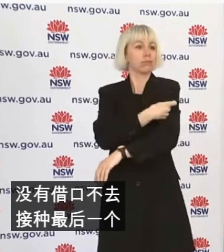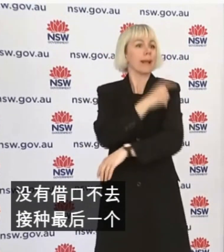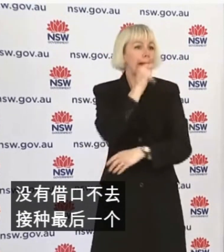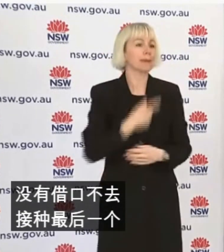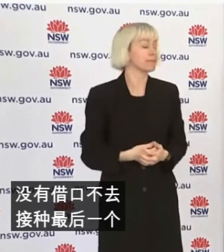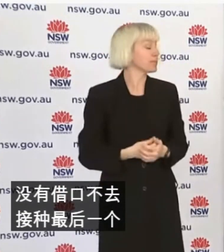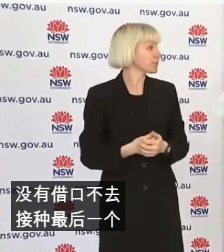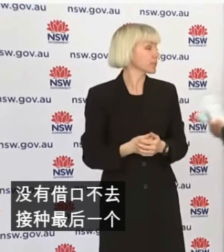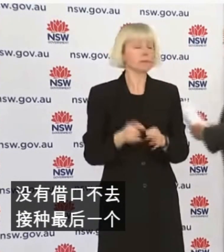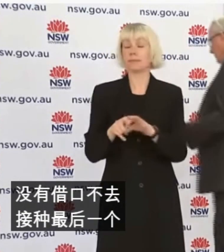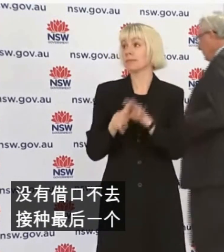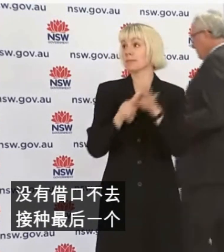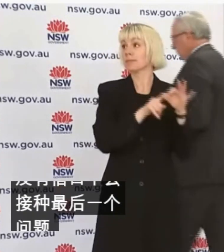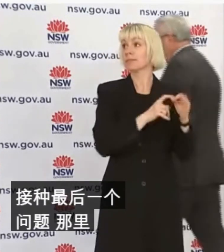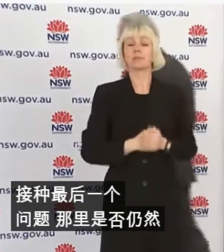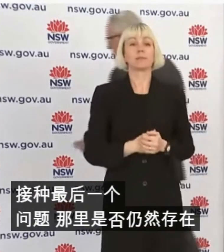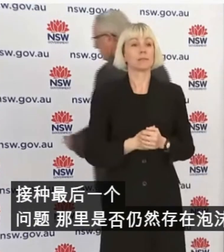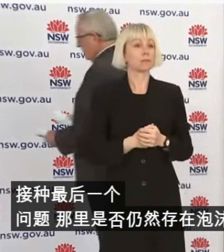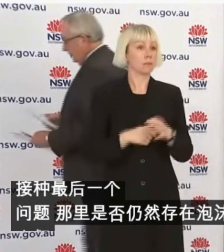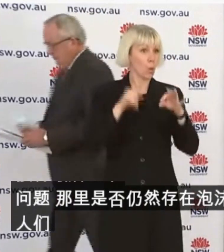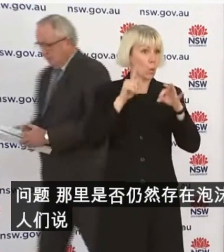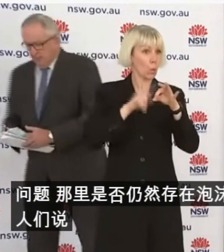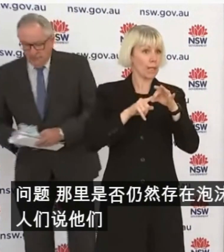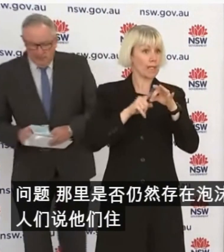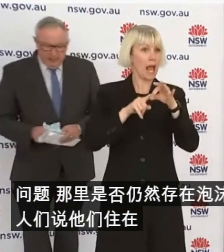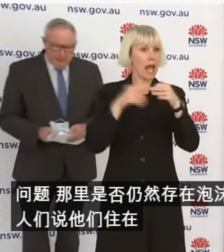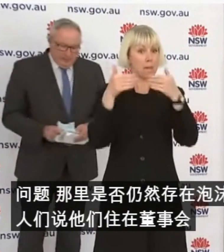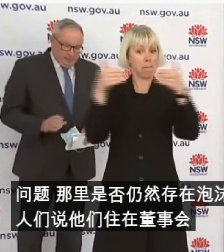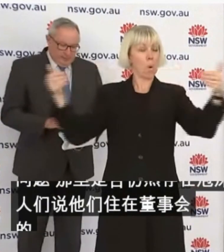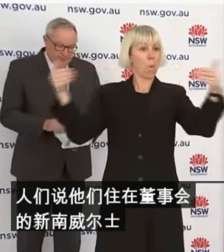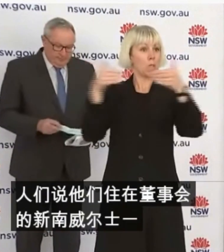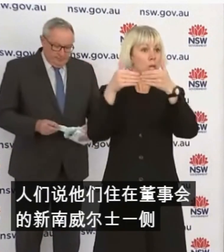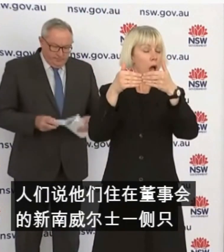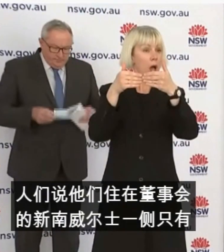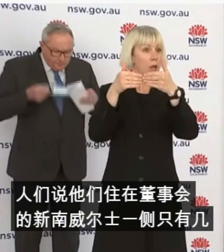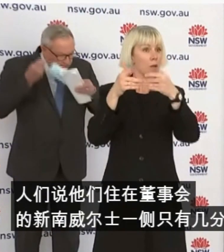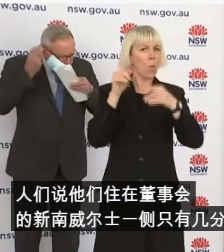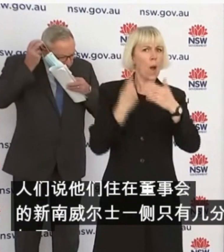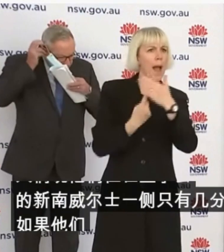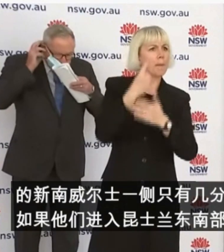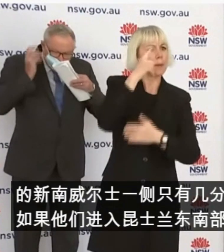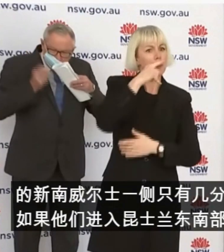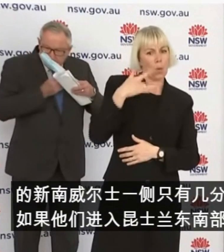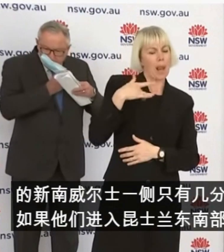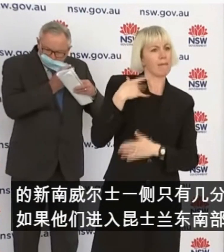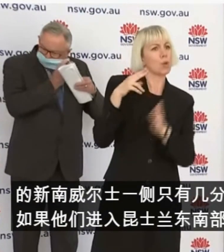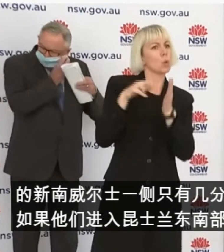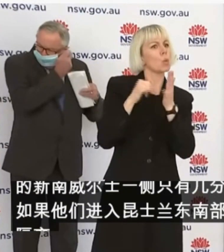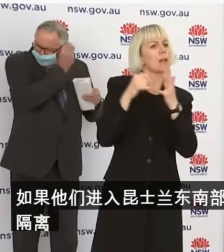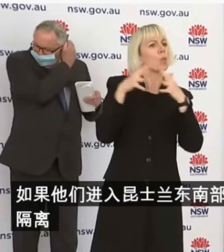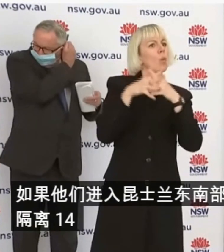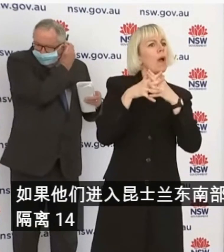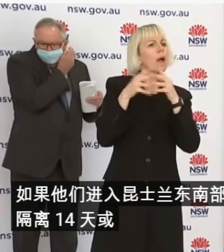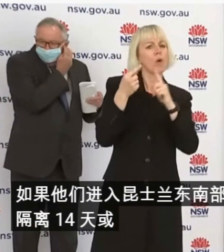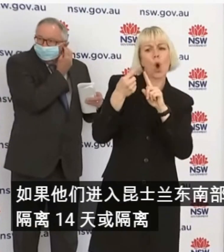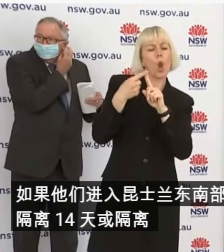question, sorry. Yeah. Just on the issue of the Queensland border, is there still a bubble there? Because people are saying they live just a few minutes on the New South Wales side of the border and they're having to